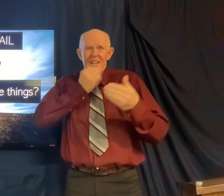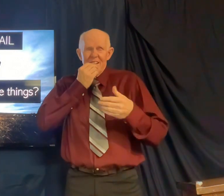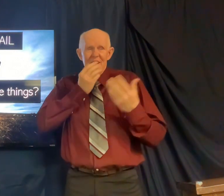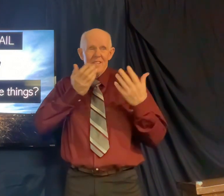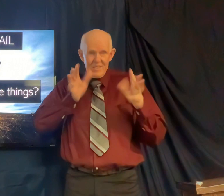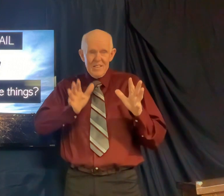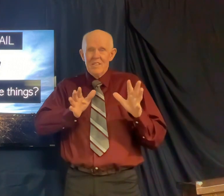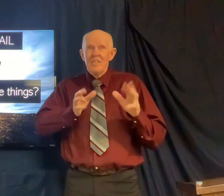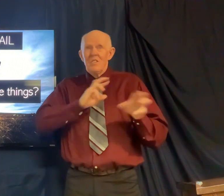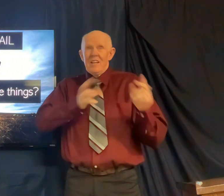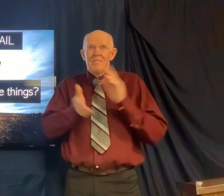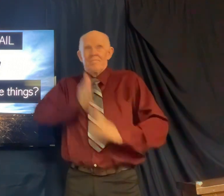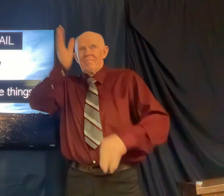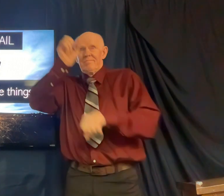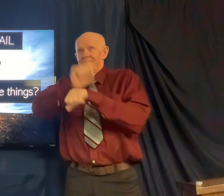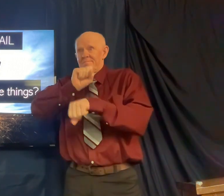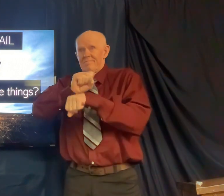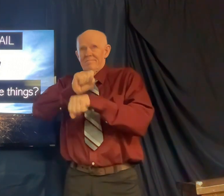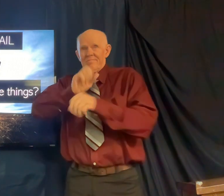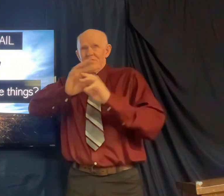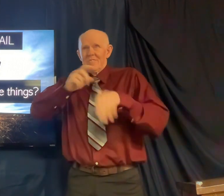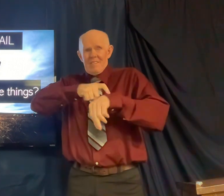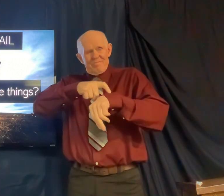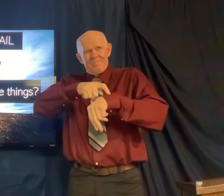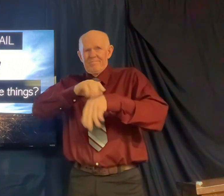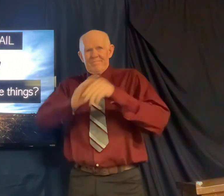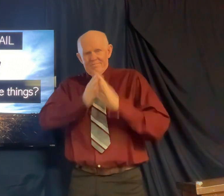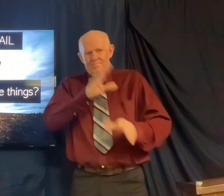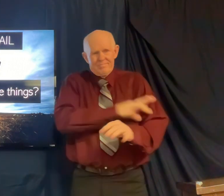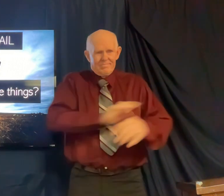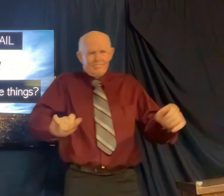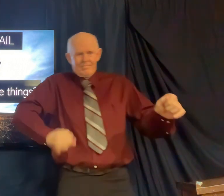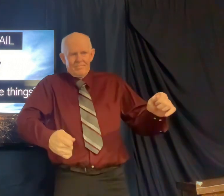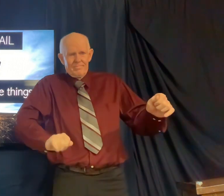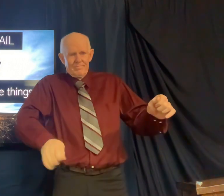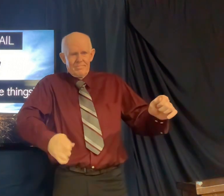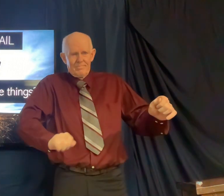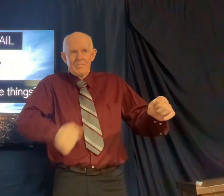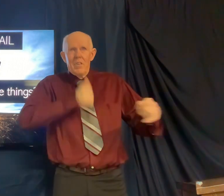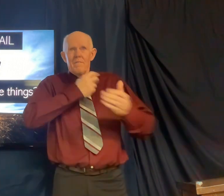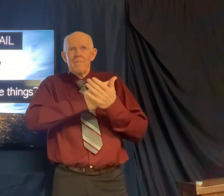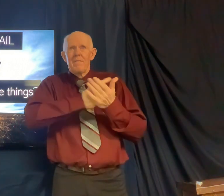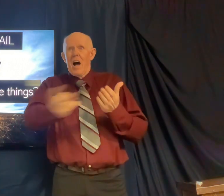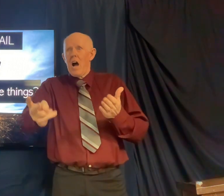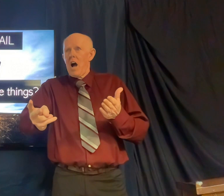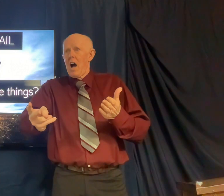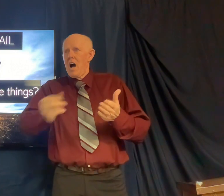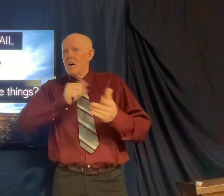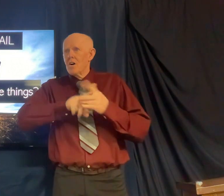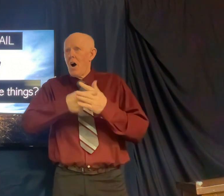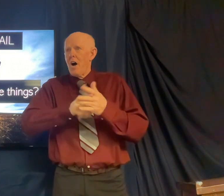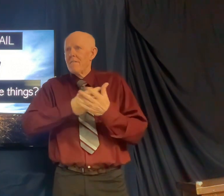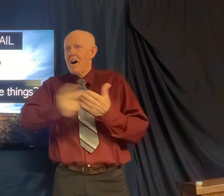coffee, I'm finished and I'm ready to go to church or ready to go to work. And the car doesn't start. The car